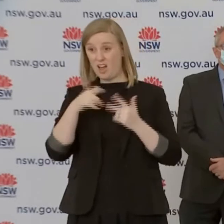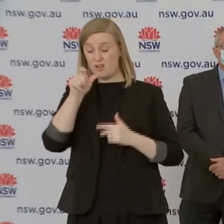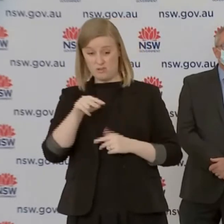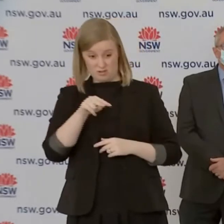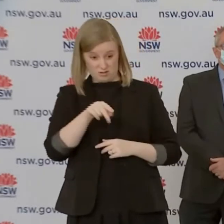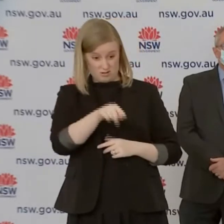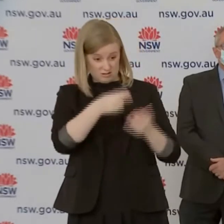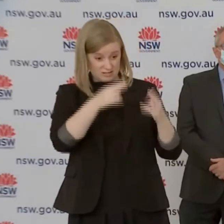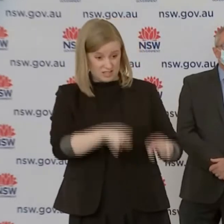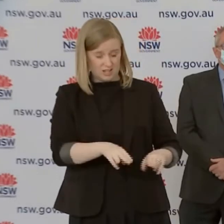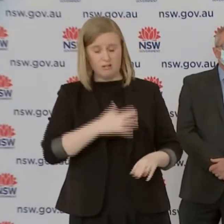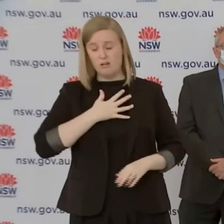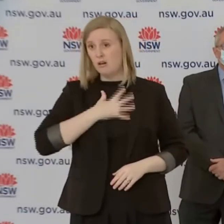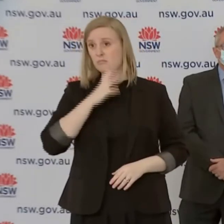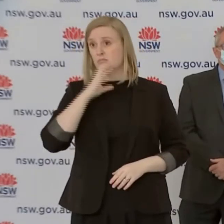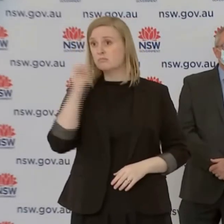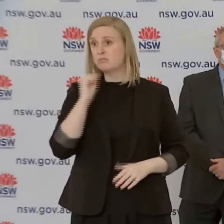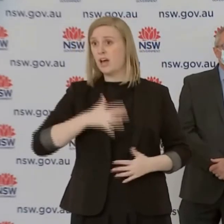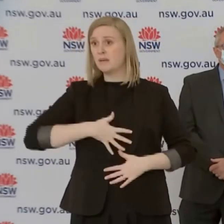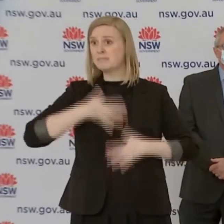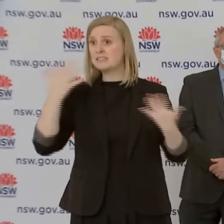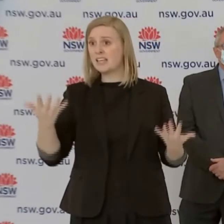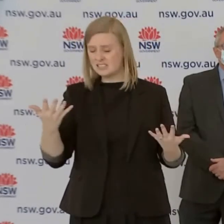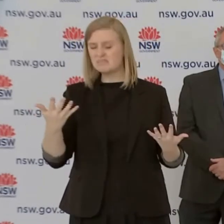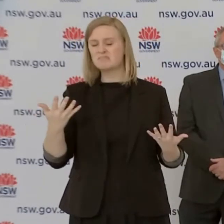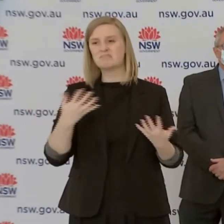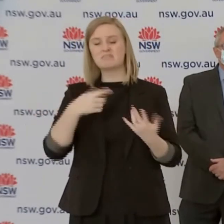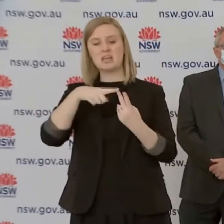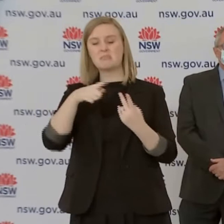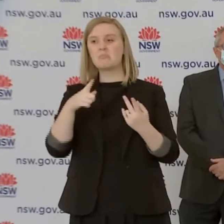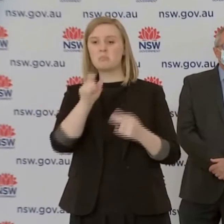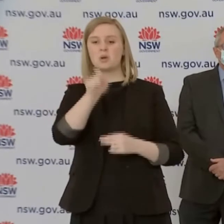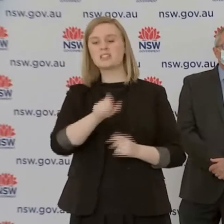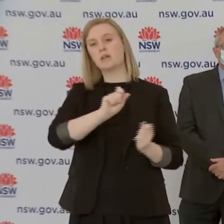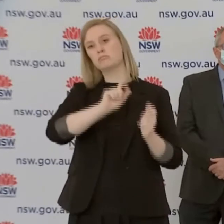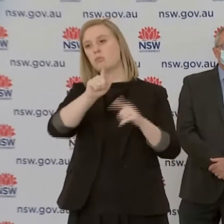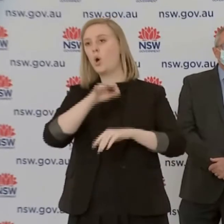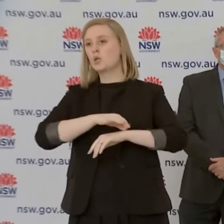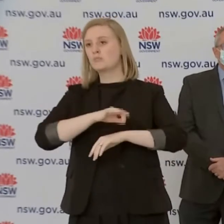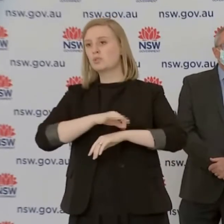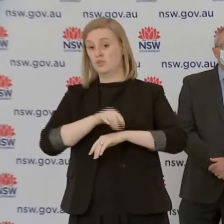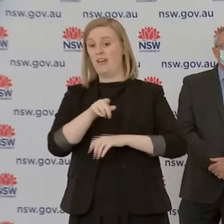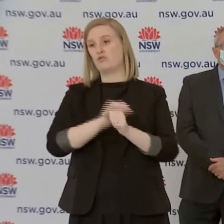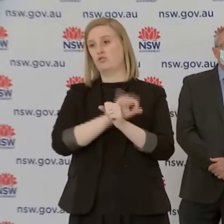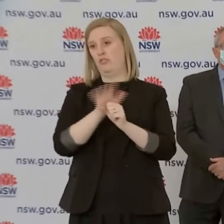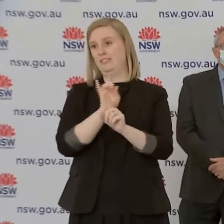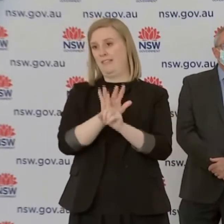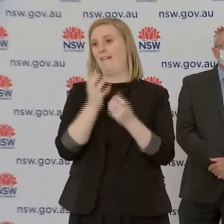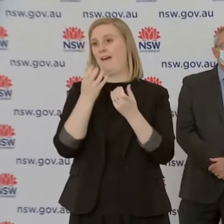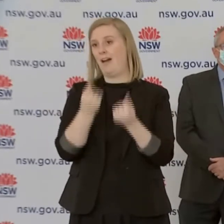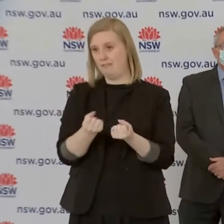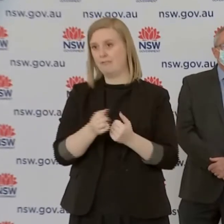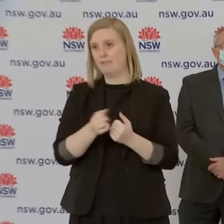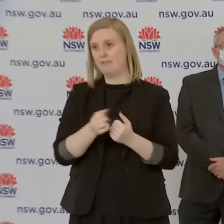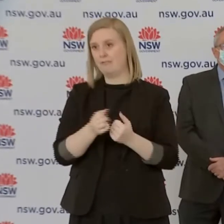been hospitalised. That person also had COVID, and that person has been hospitalised and offered all care. You can